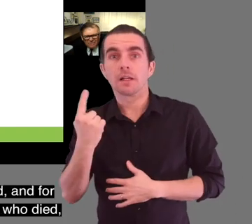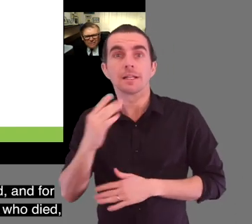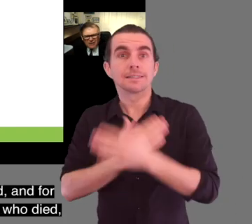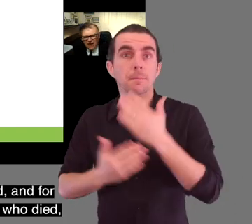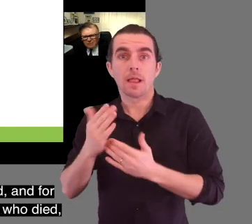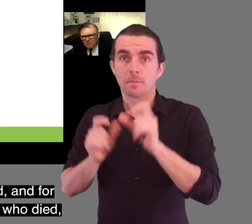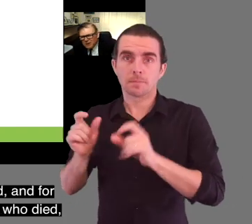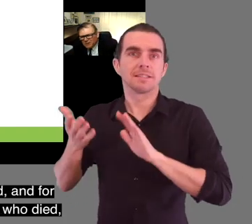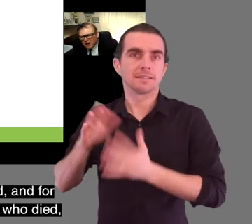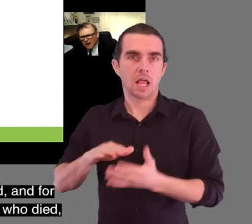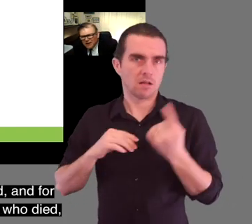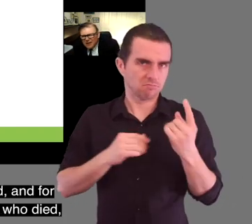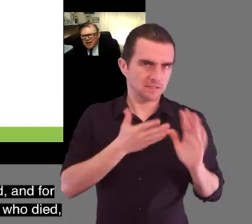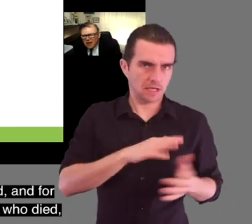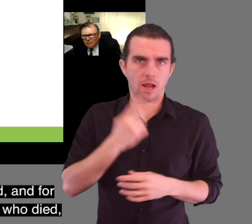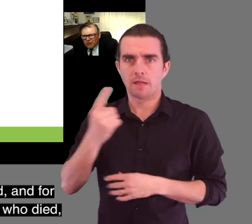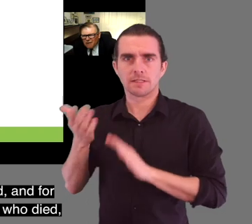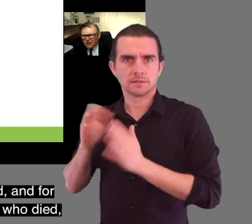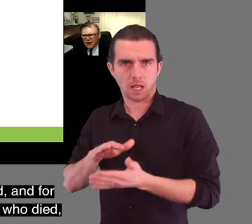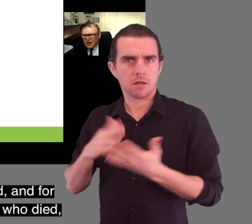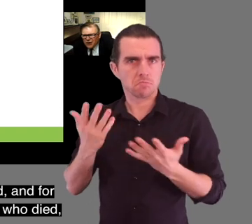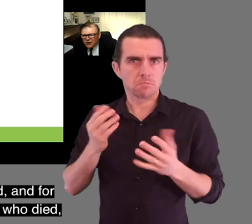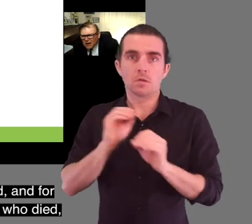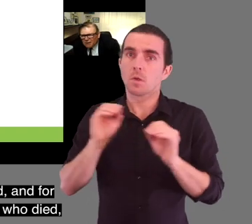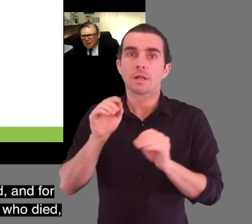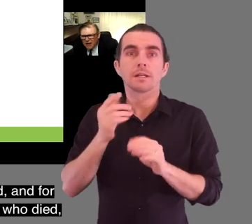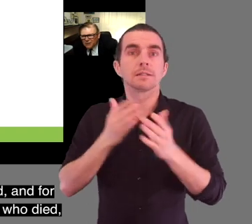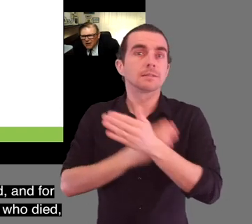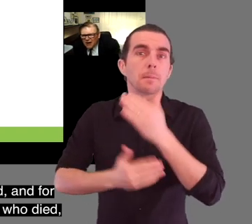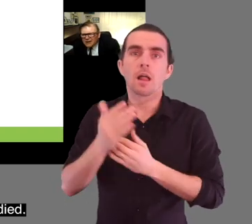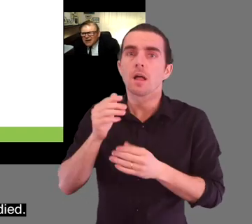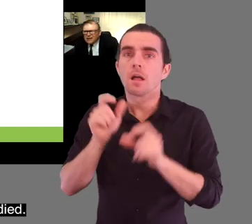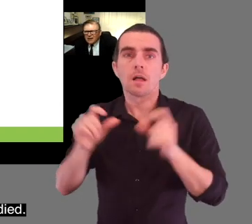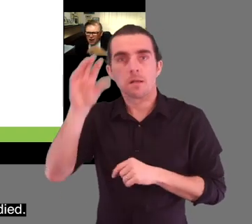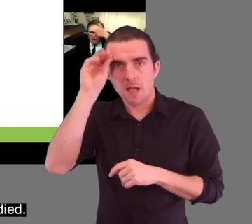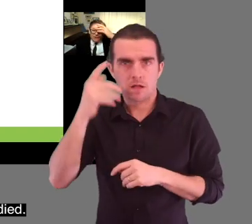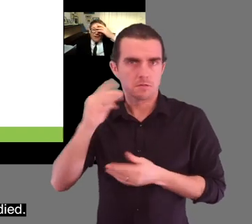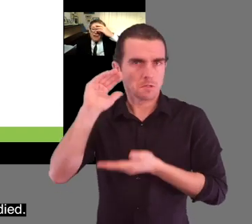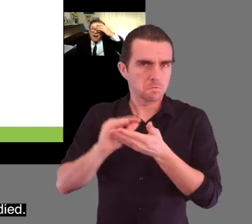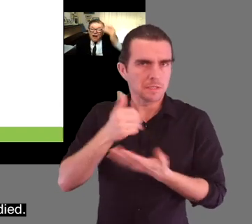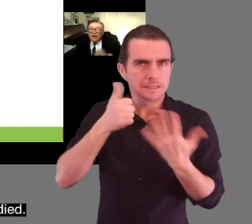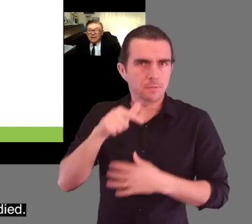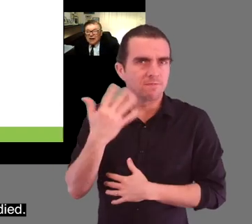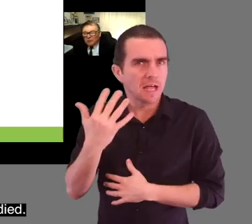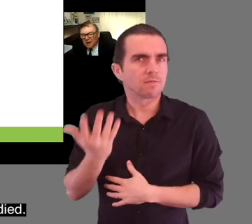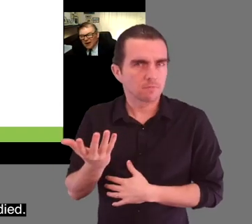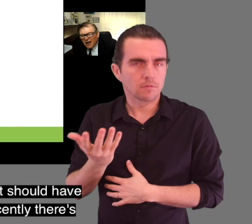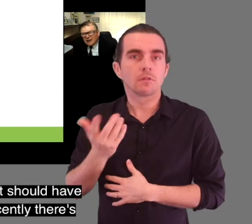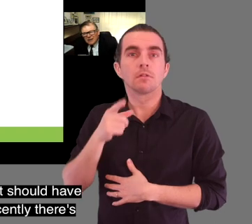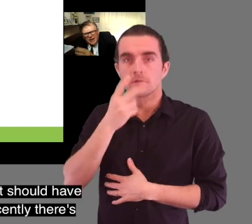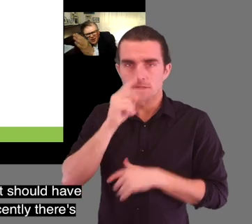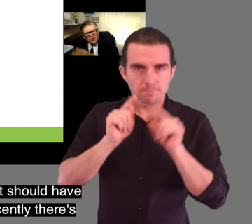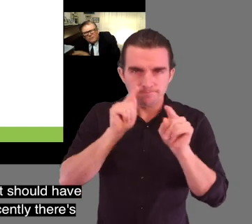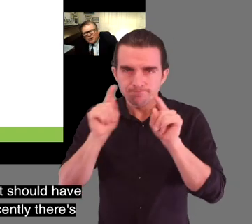11 disabled people died. And for every non-disabled man who died, 6.5 disabled men died.